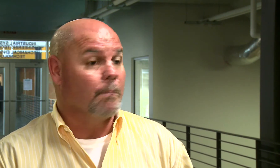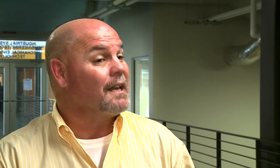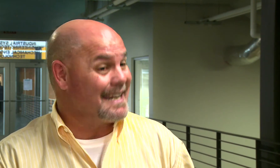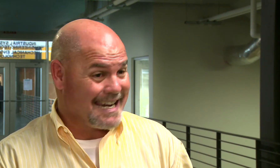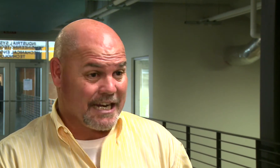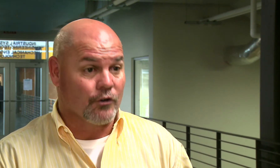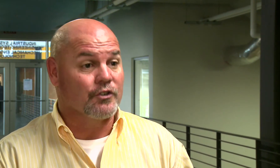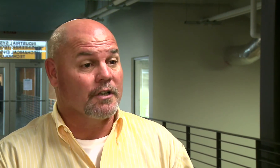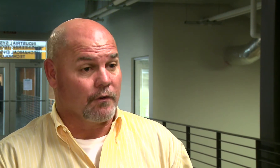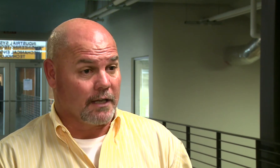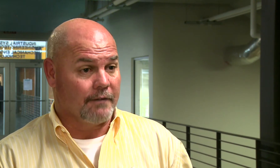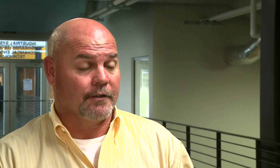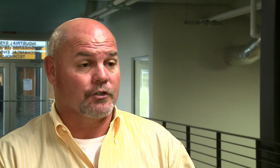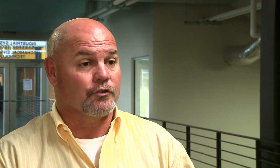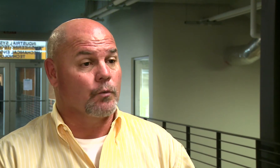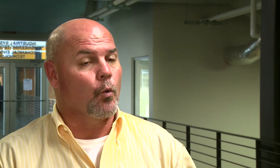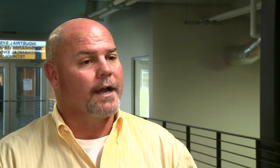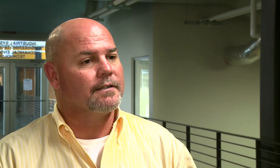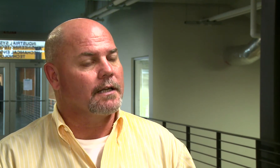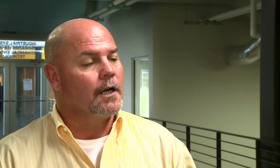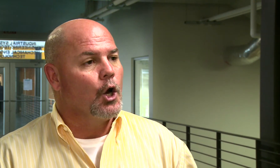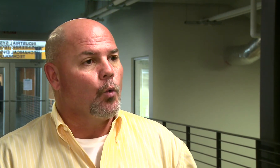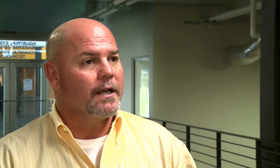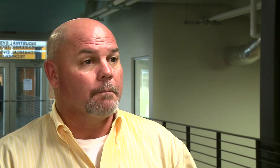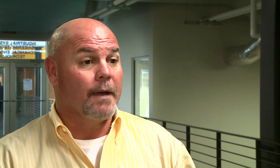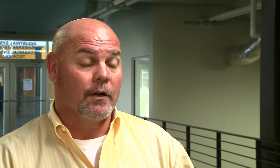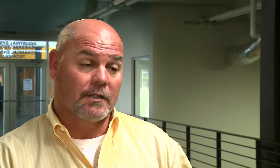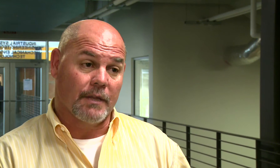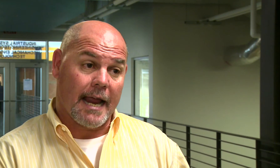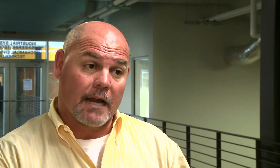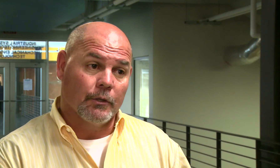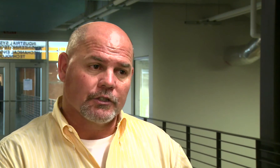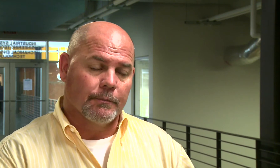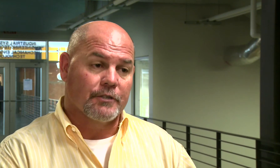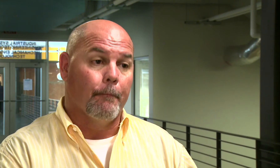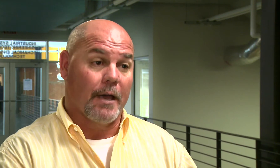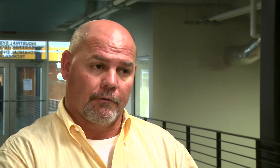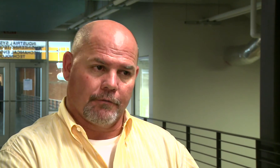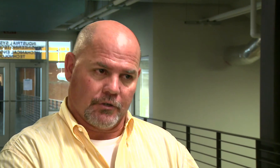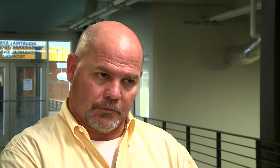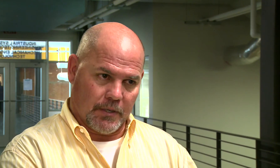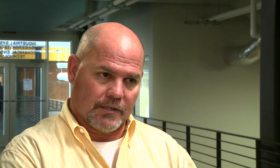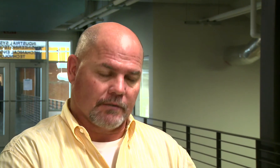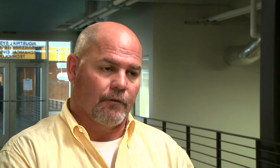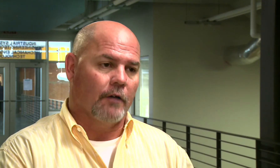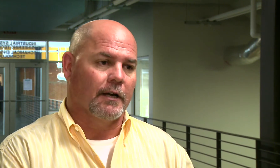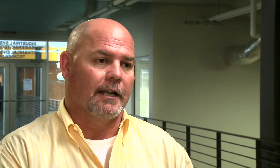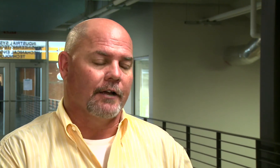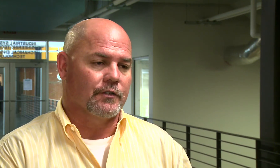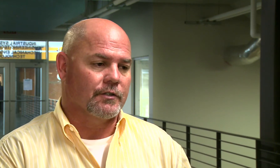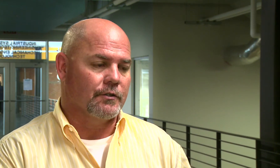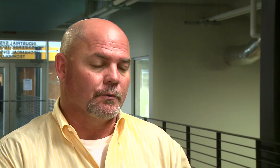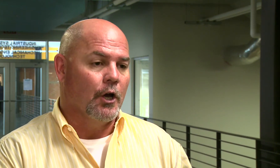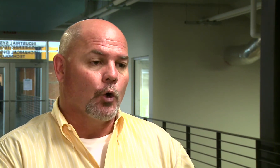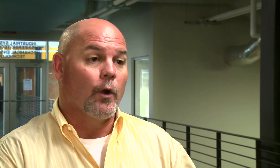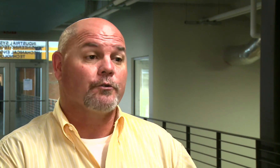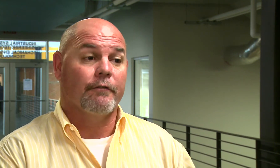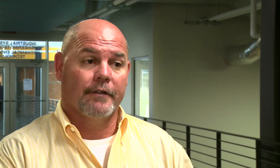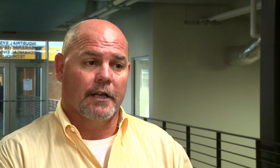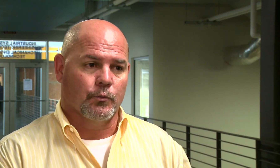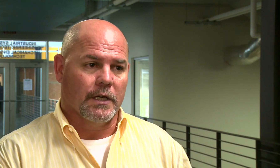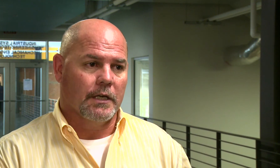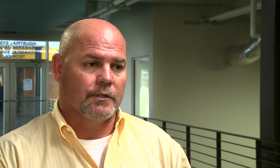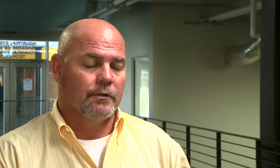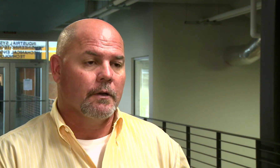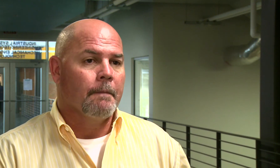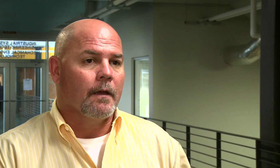researched equipment and heaters and different light fixtures in ways that we can make some of the animal exhibits better for the species involved and allows us to